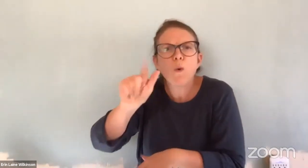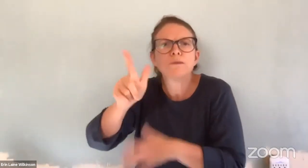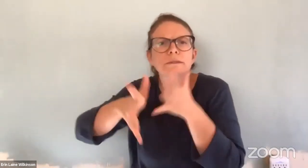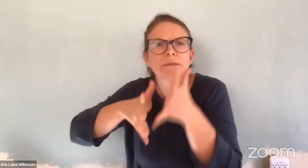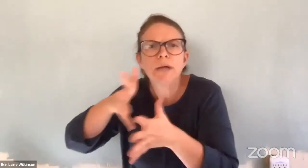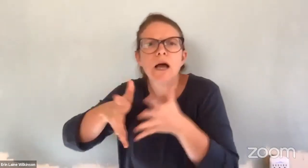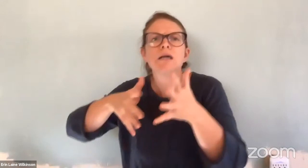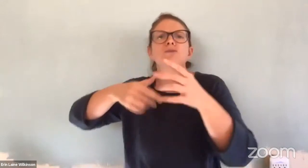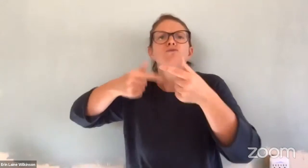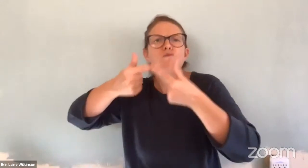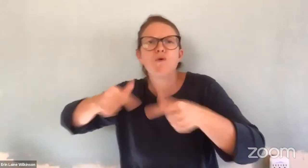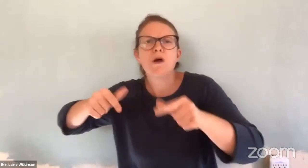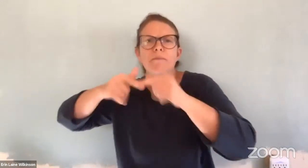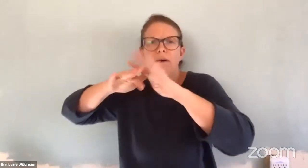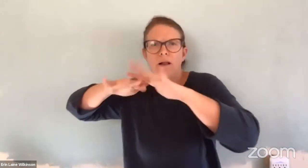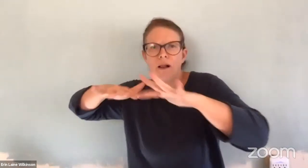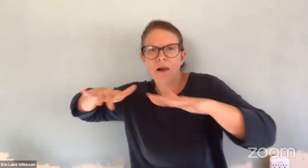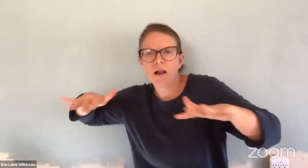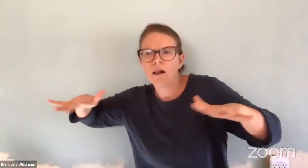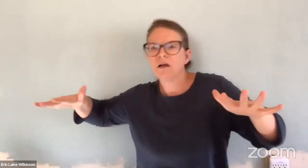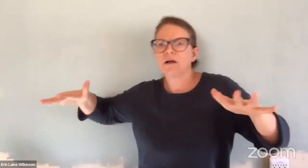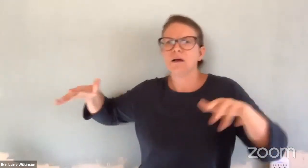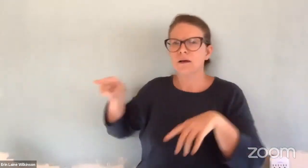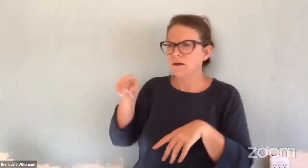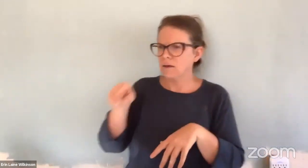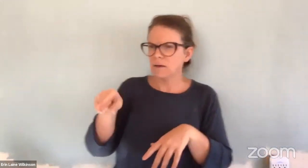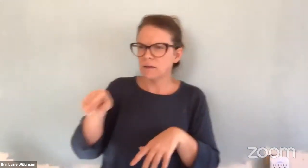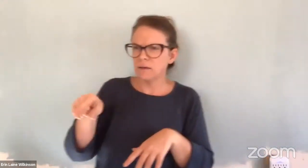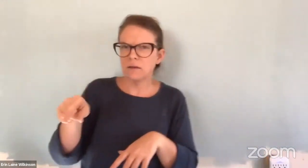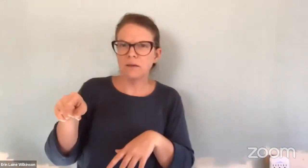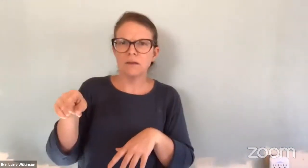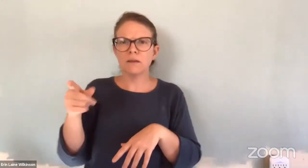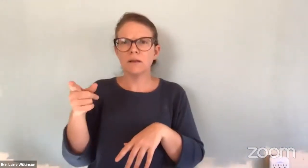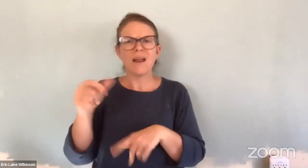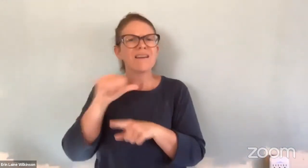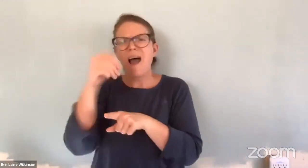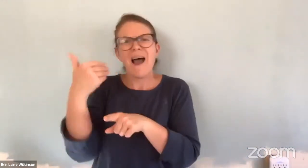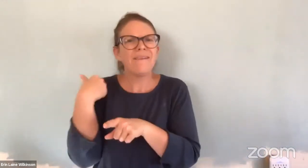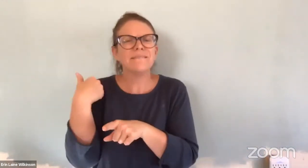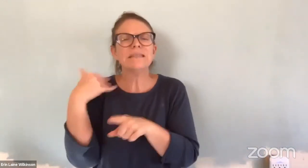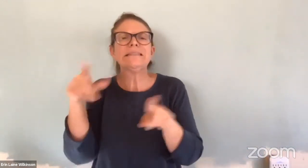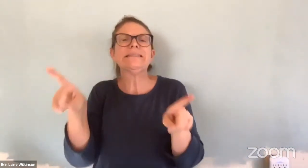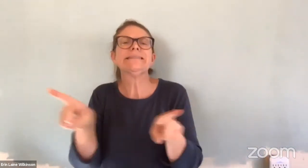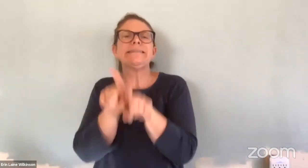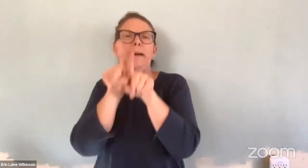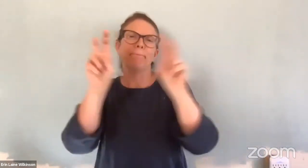And they all have their own local signs, grammatical structure, and so forth.